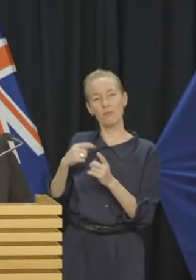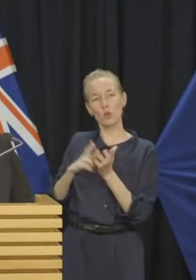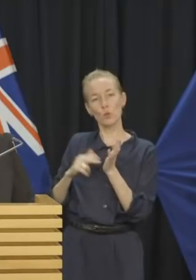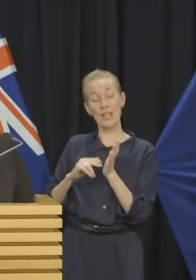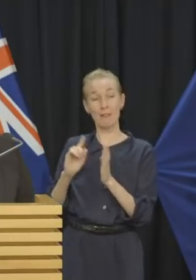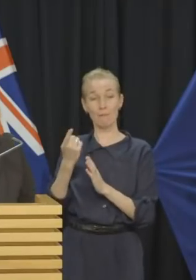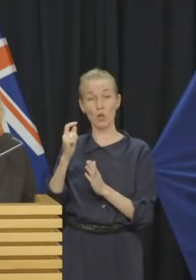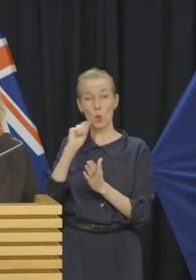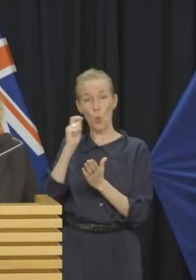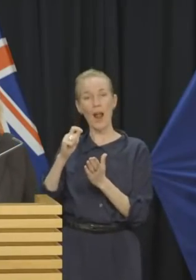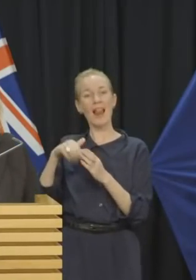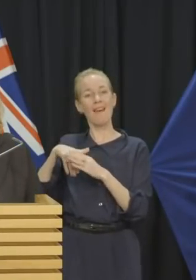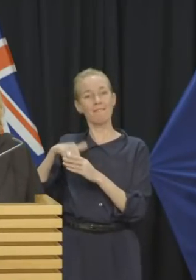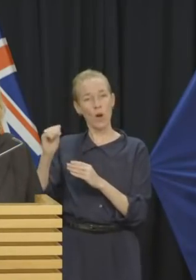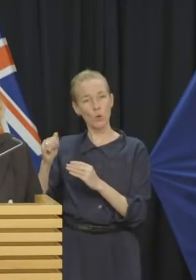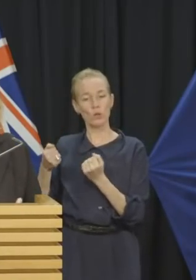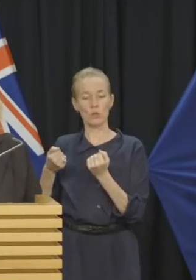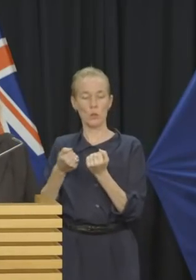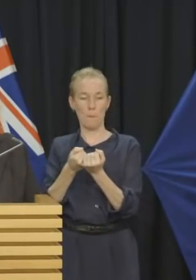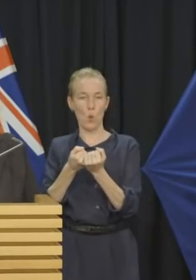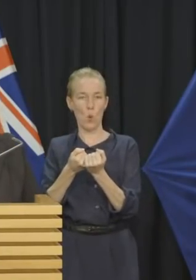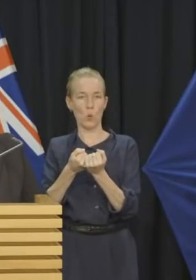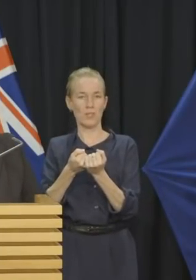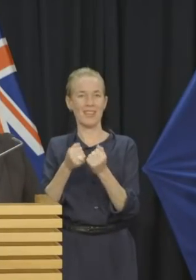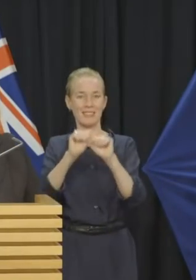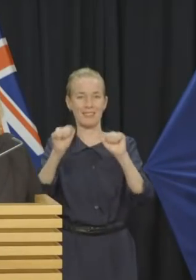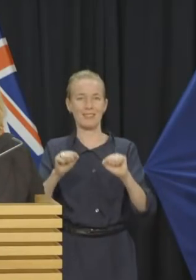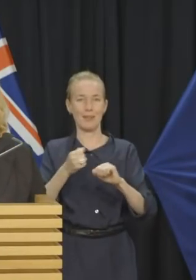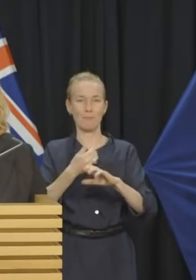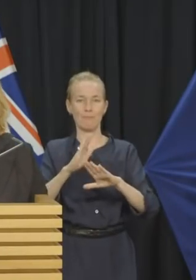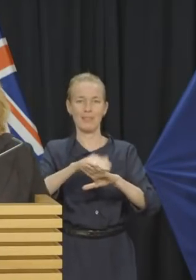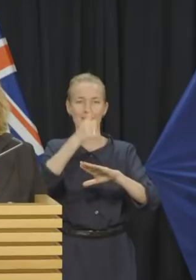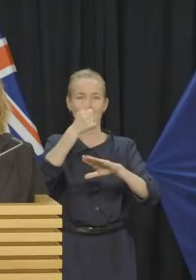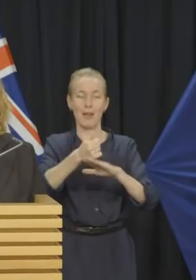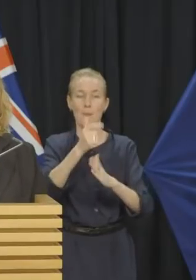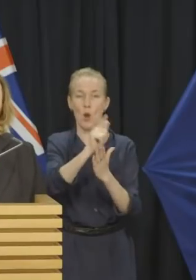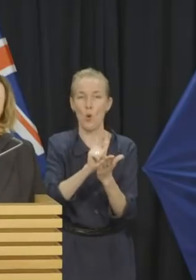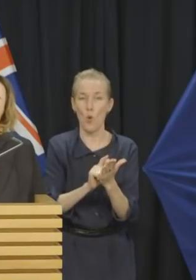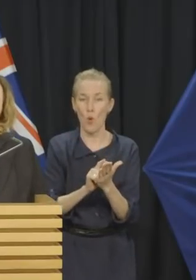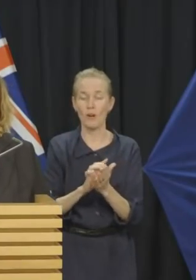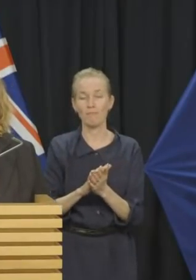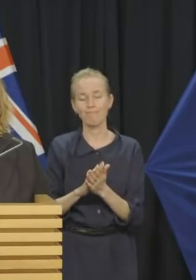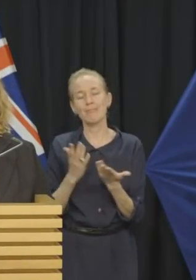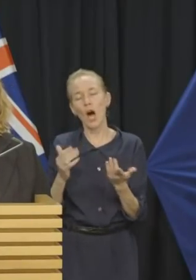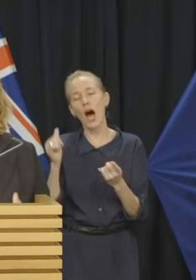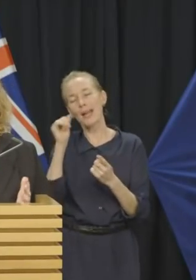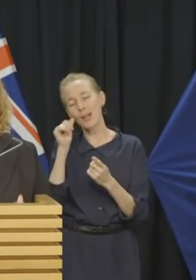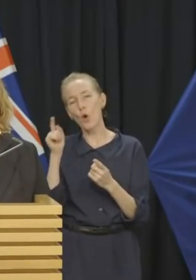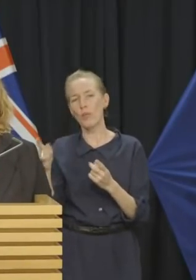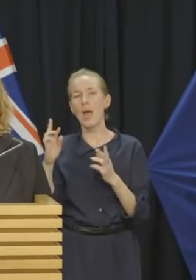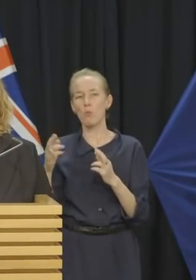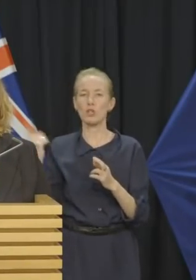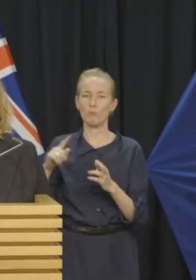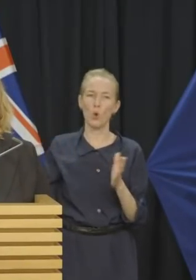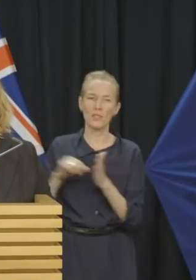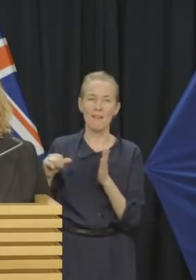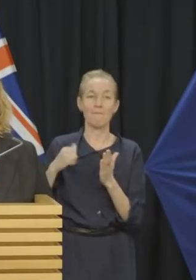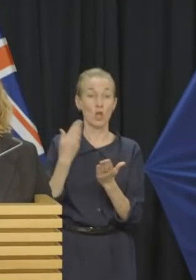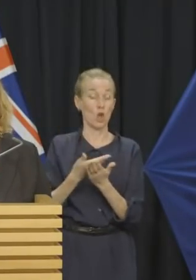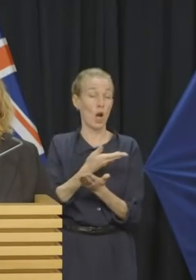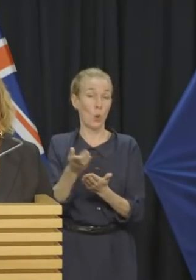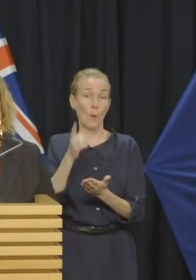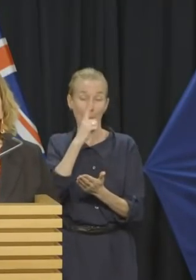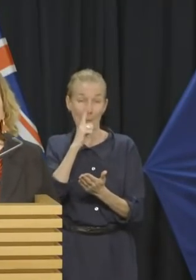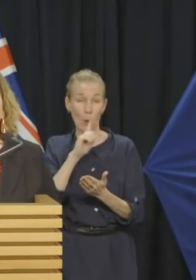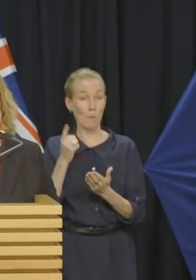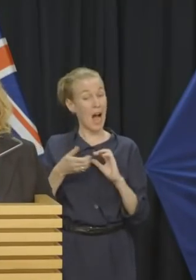the ability to have a charging regime put in place. But I'm also aware that New Zealand First would like to see it go further. But that is the nature